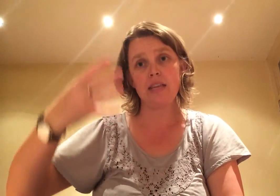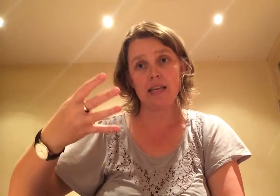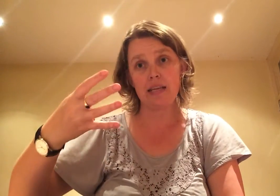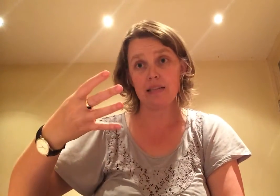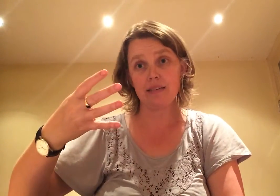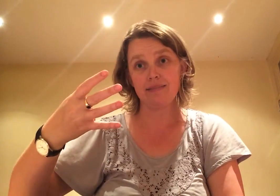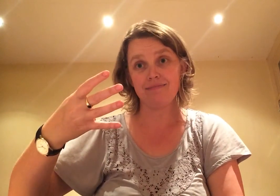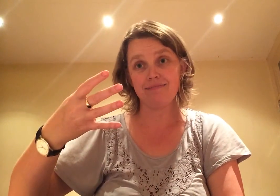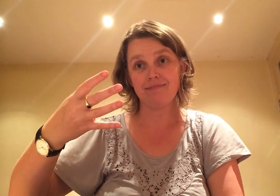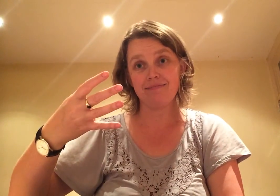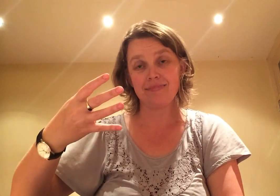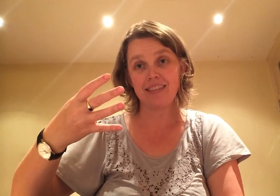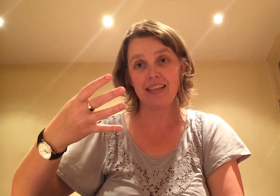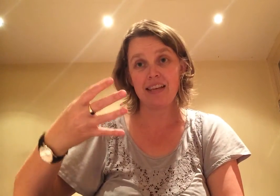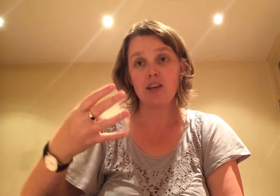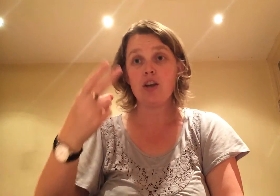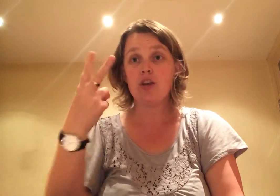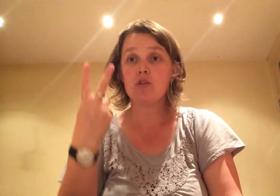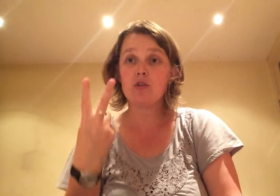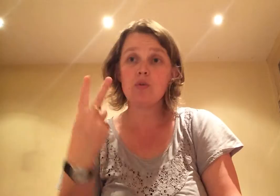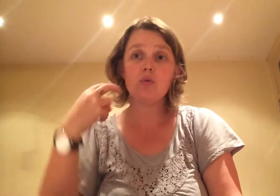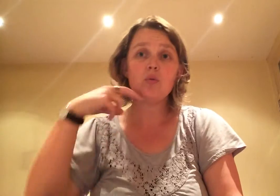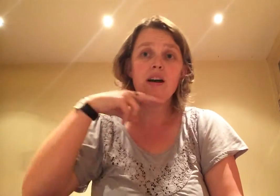314. Okay,